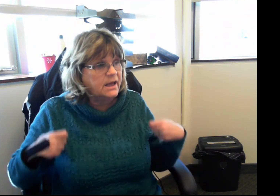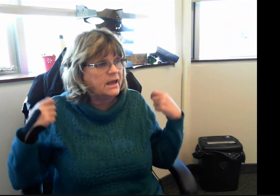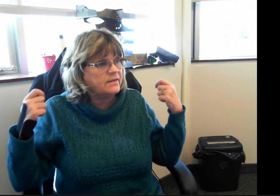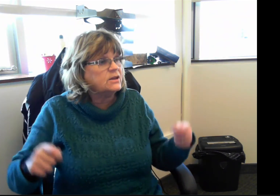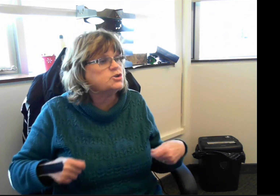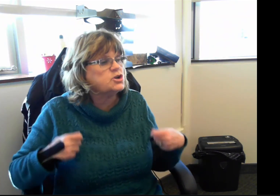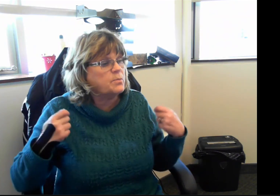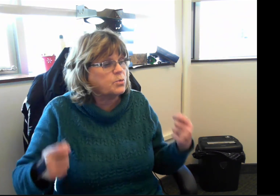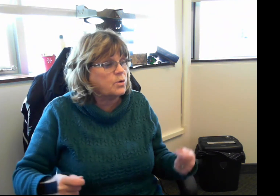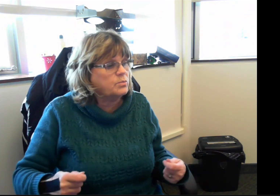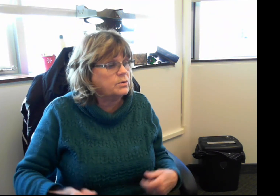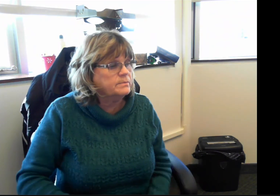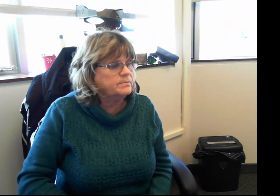and then jump rope.